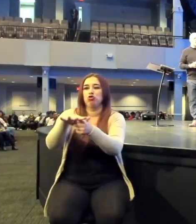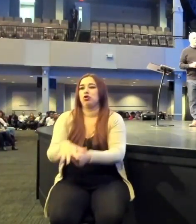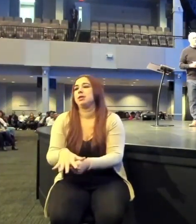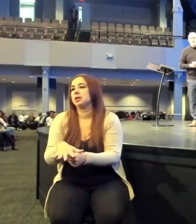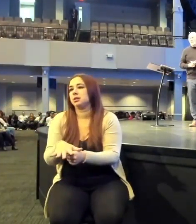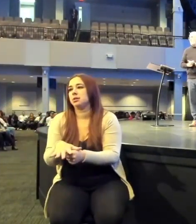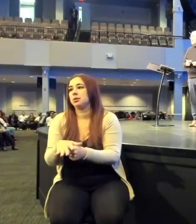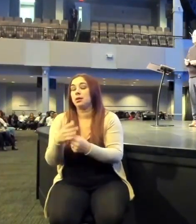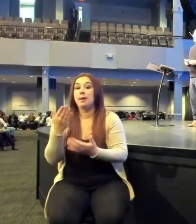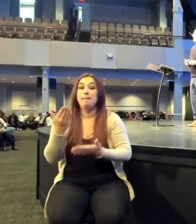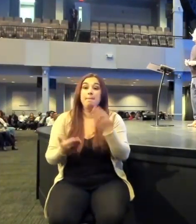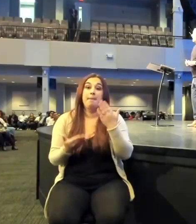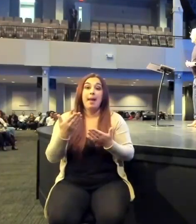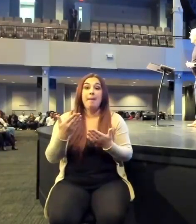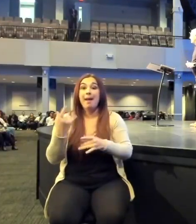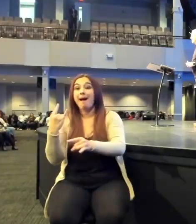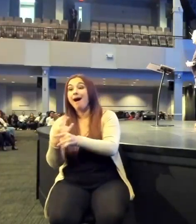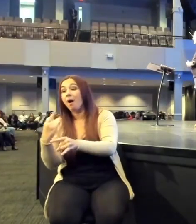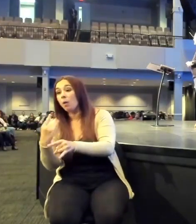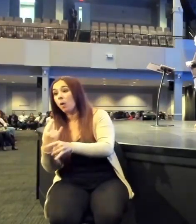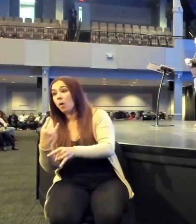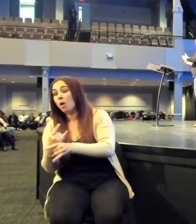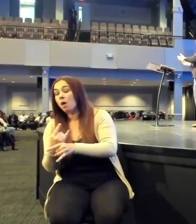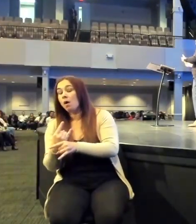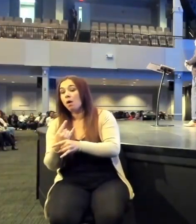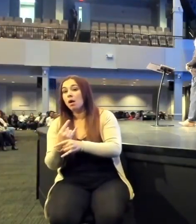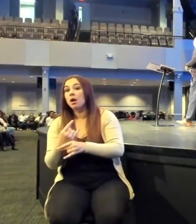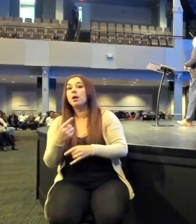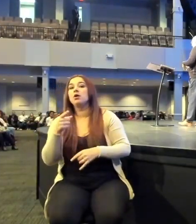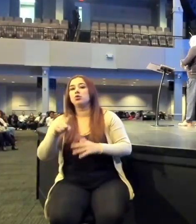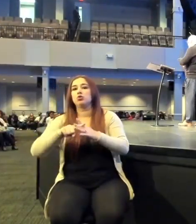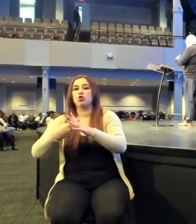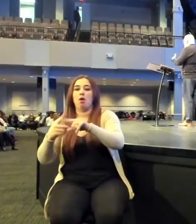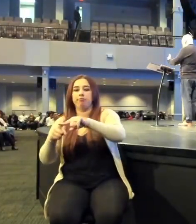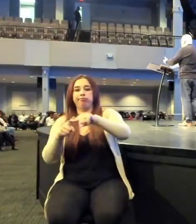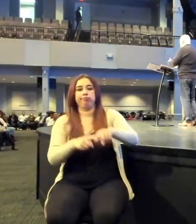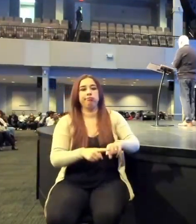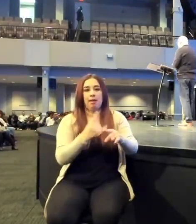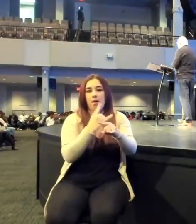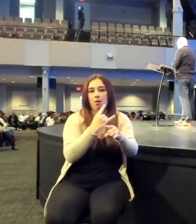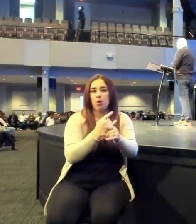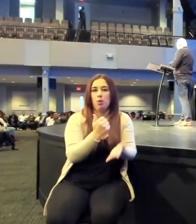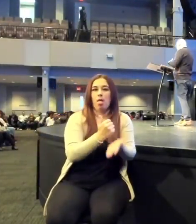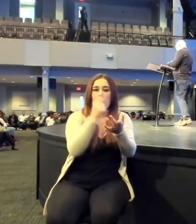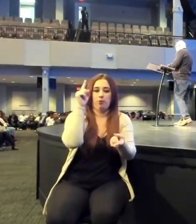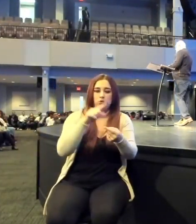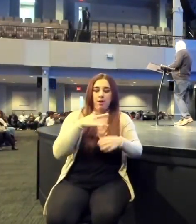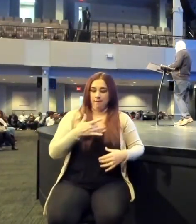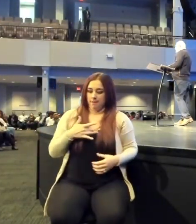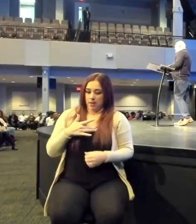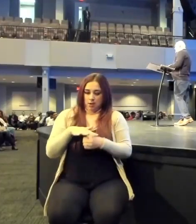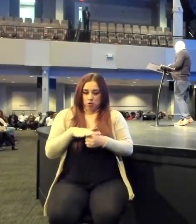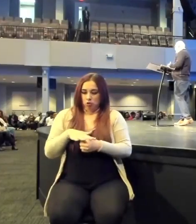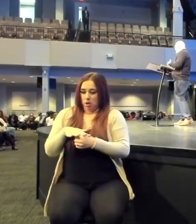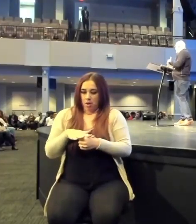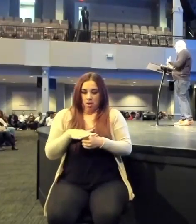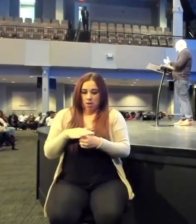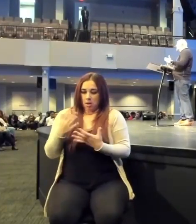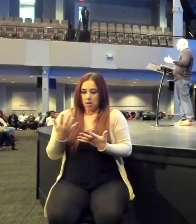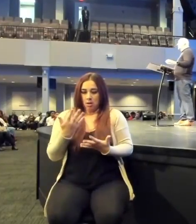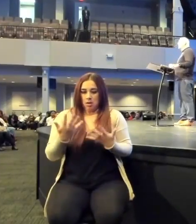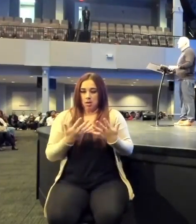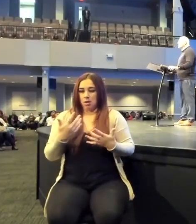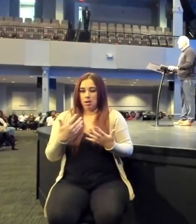life. For some, that might be alcohol. And so alcohol begins to be your go-to. I'm feeling stressed out. You may not